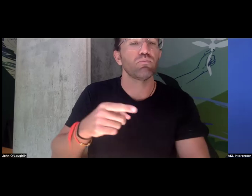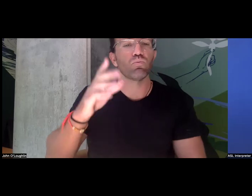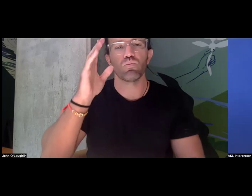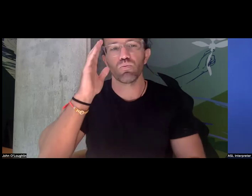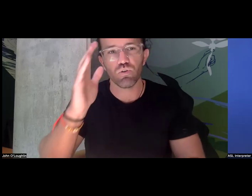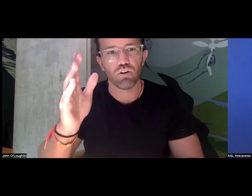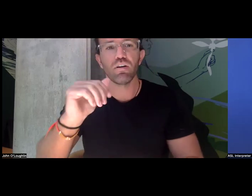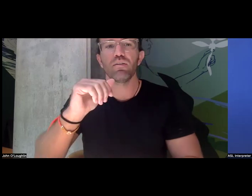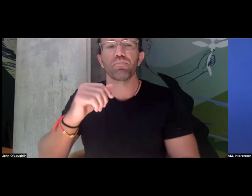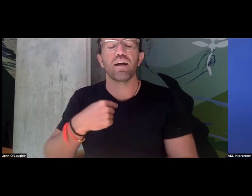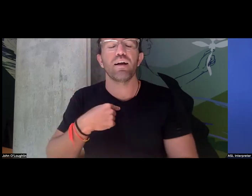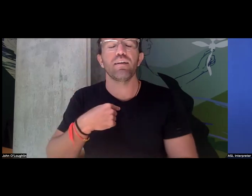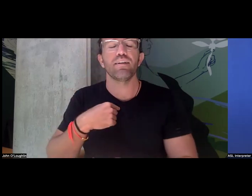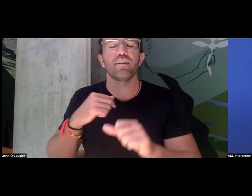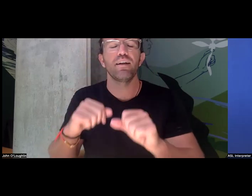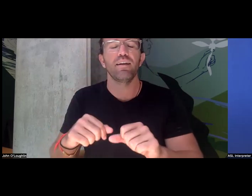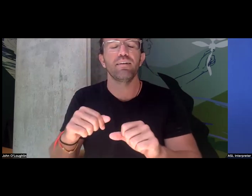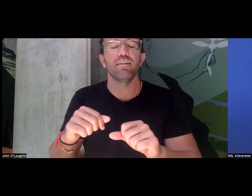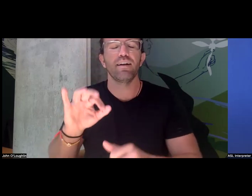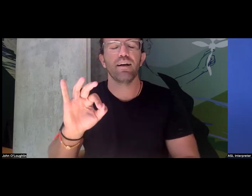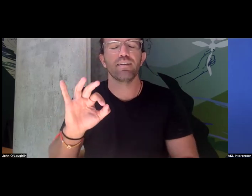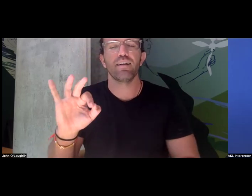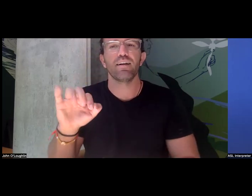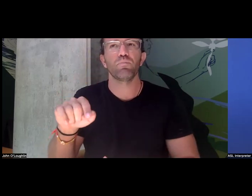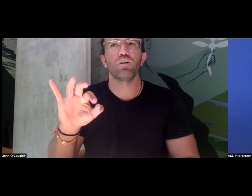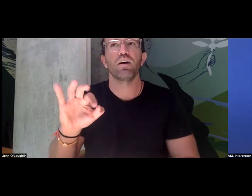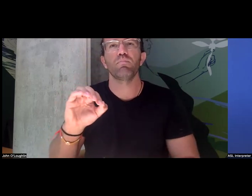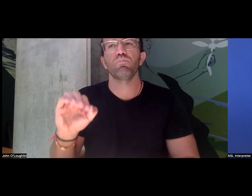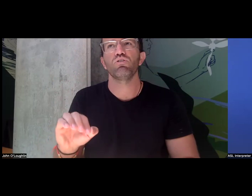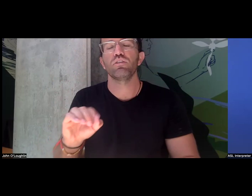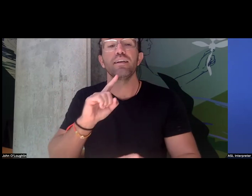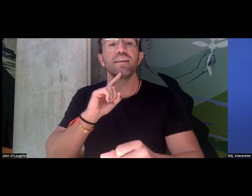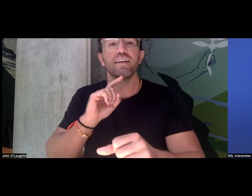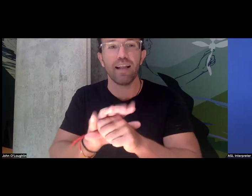the grammatical structure, you will, or